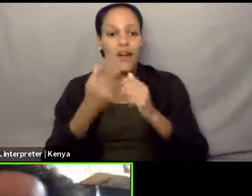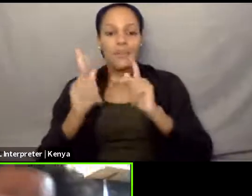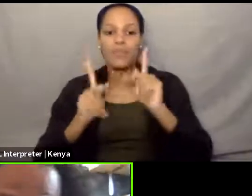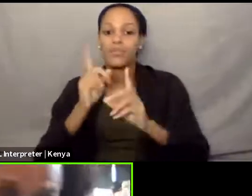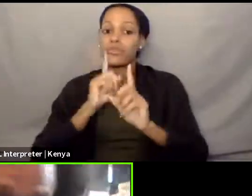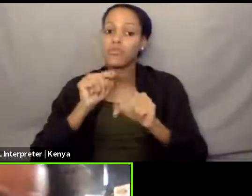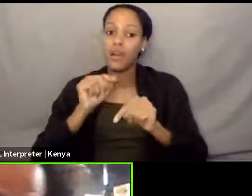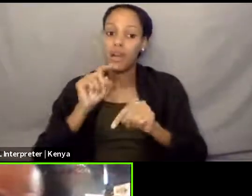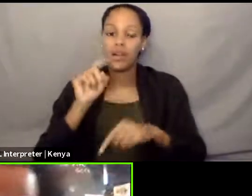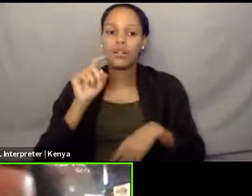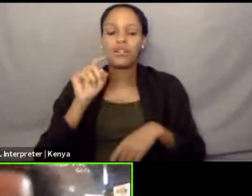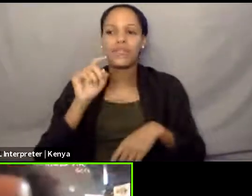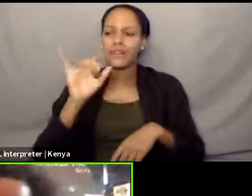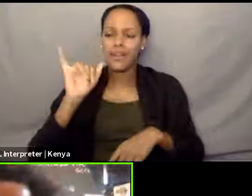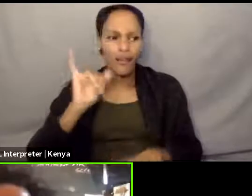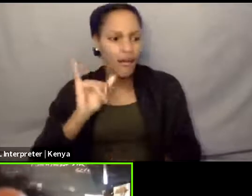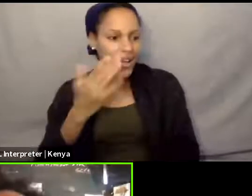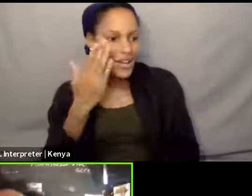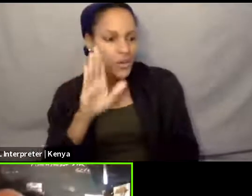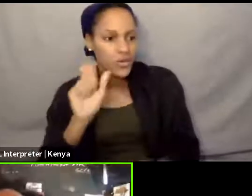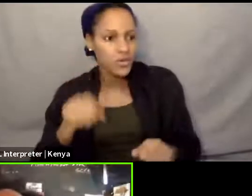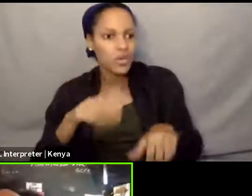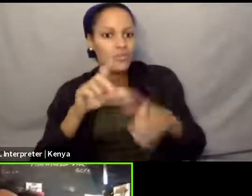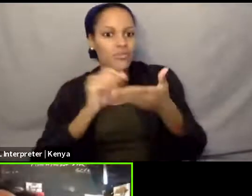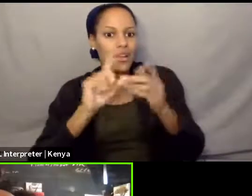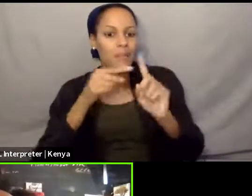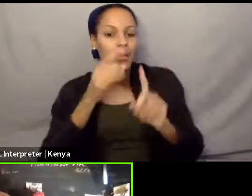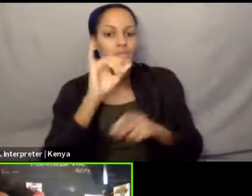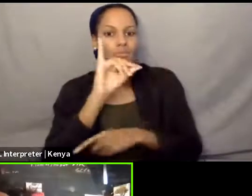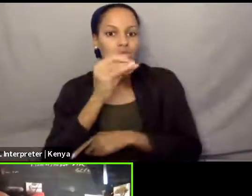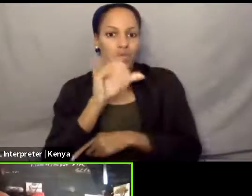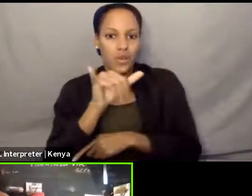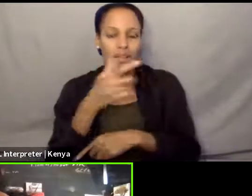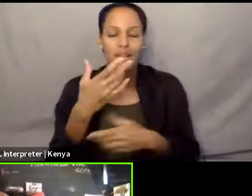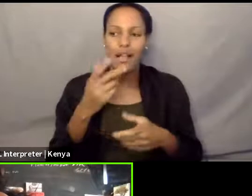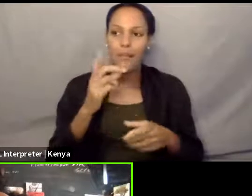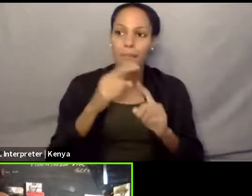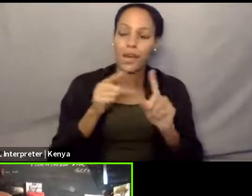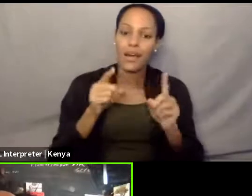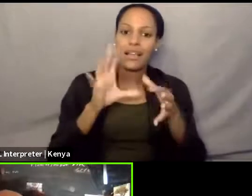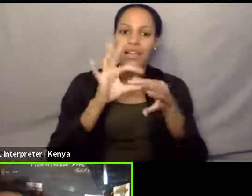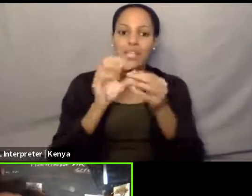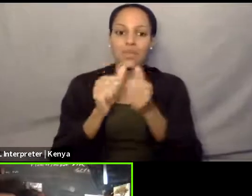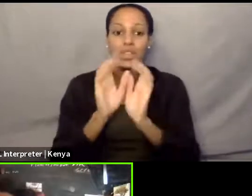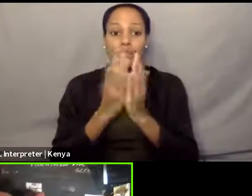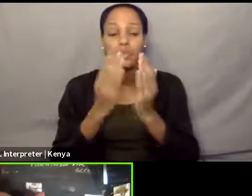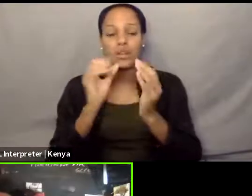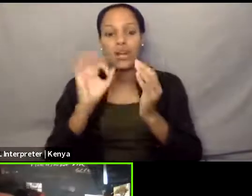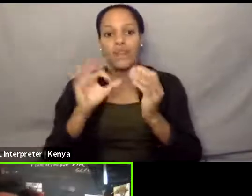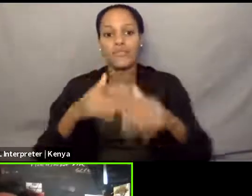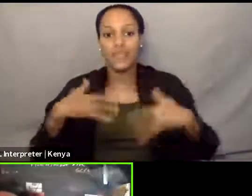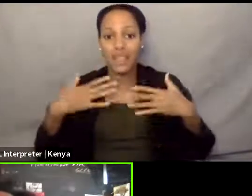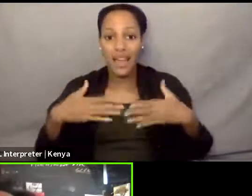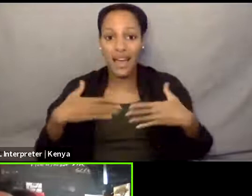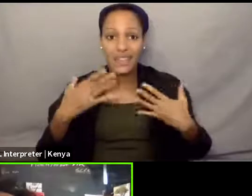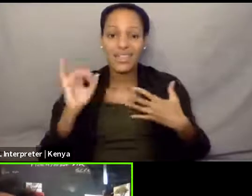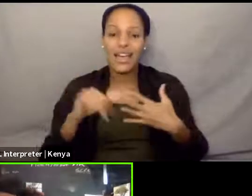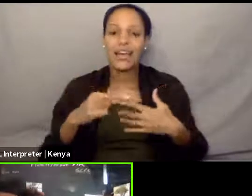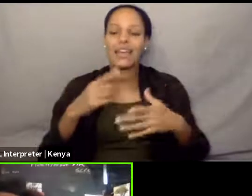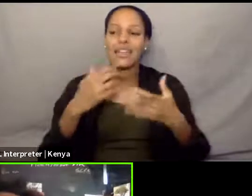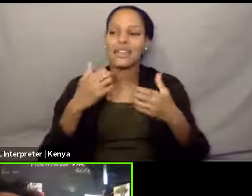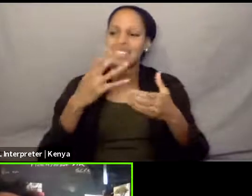didn't know you could write about joy, you know. And then with the Book of Delights, that kind of obviously deepens or, you know, adds